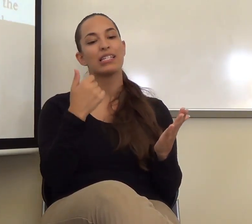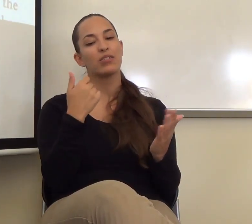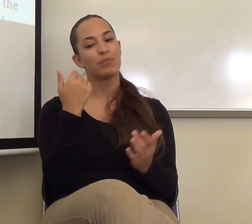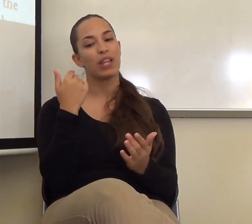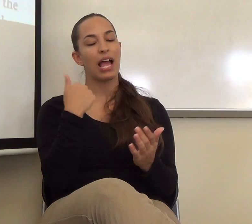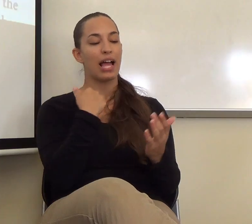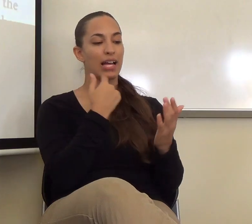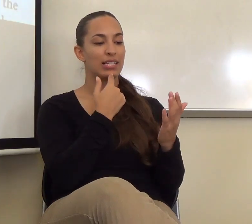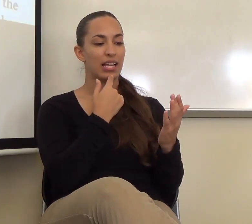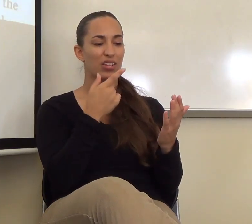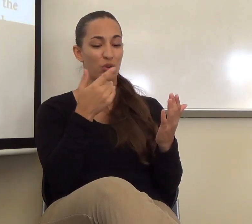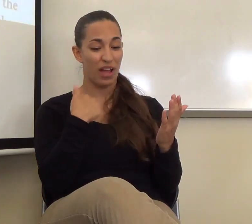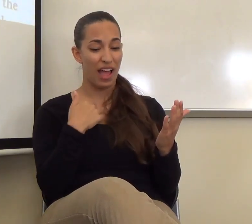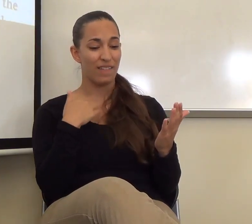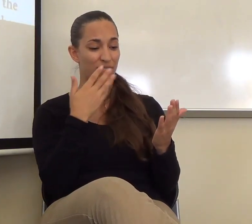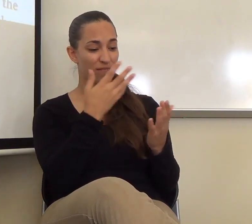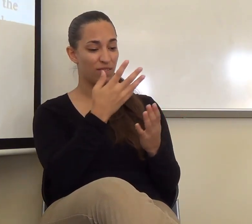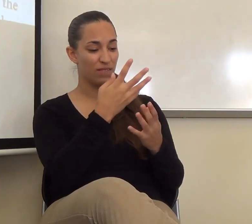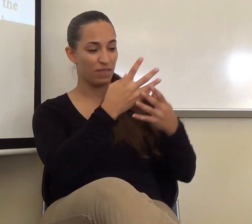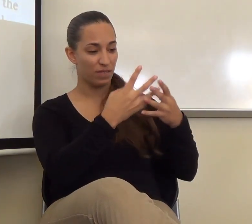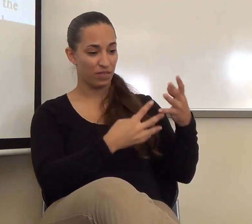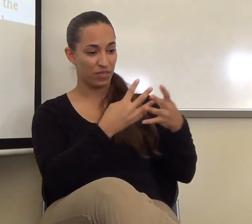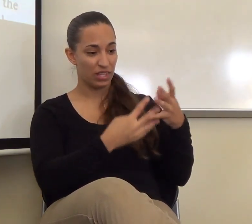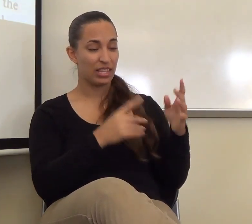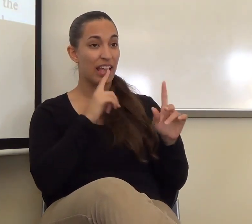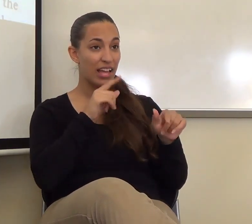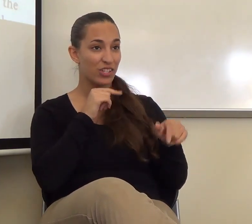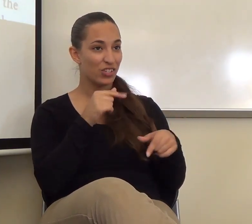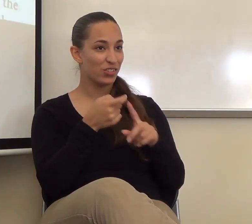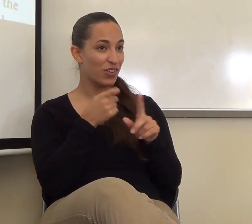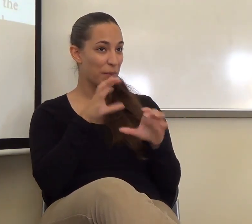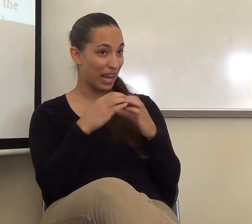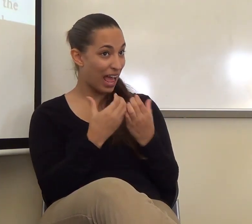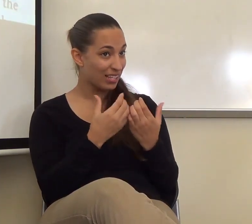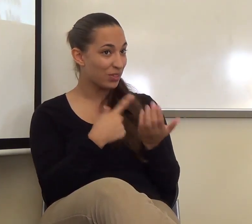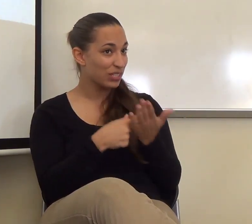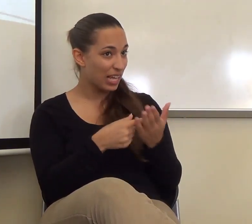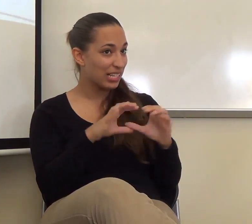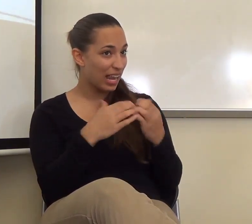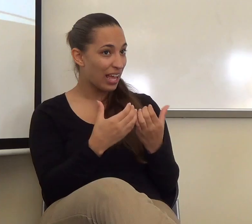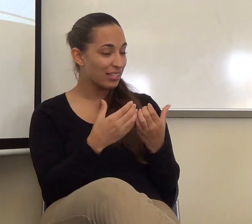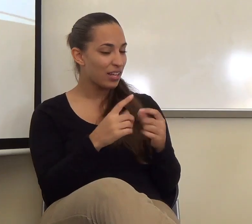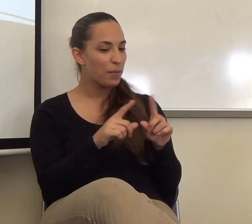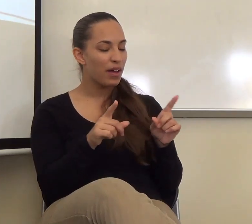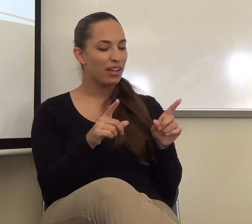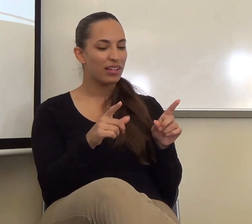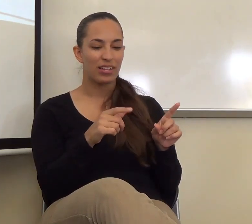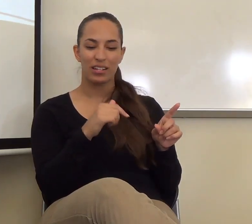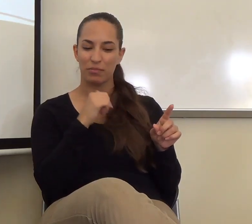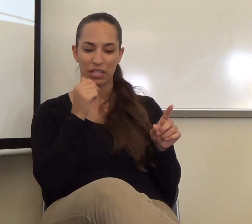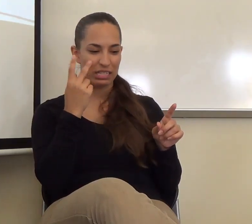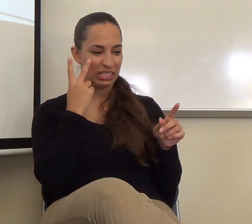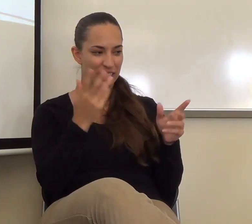you've got here is the answers we got in class, the answers we discussed in class. But I'm not seeing